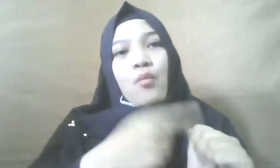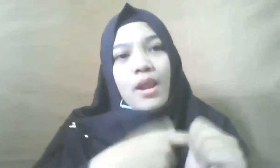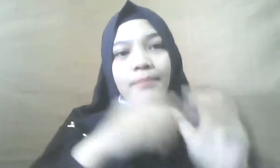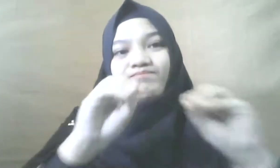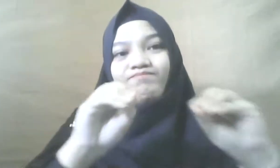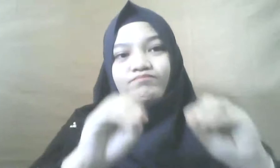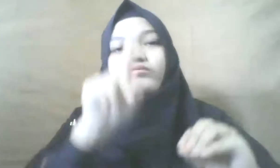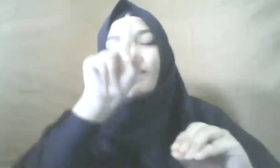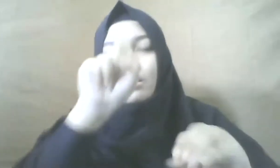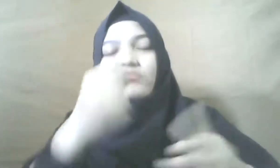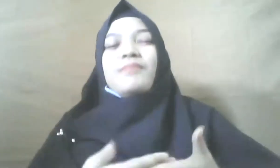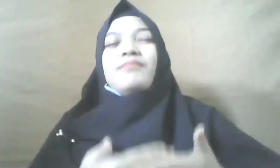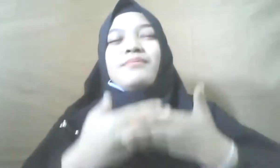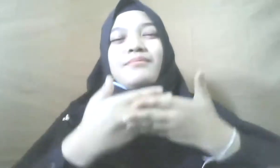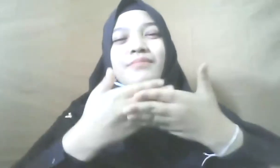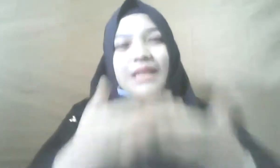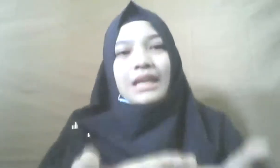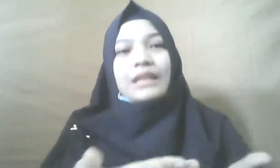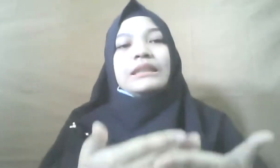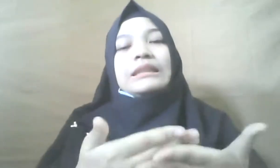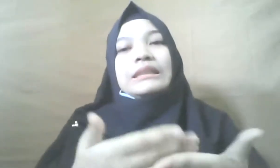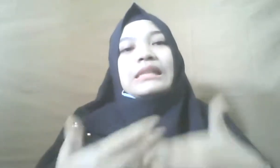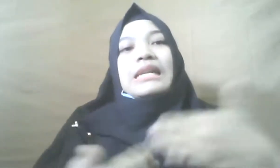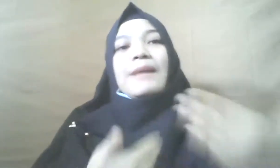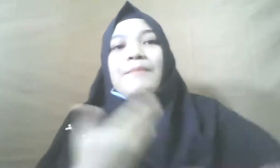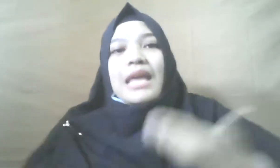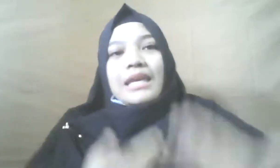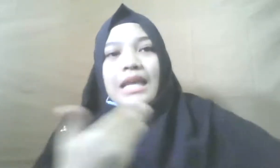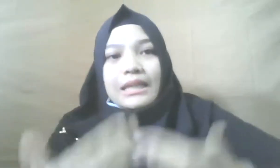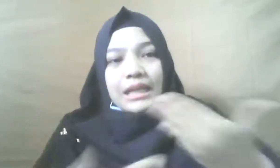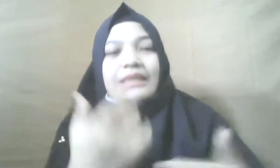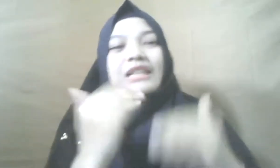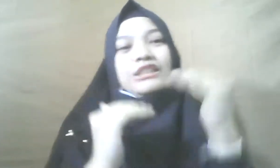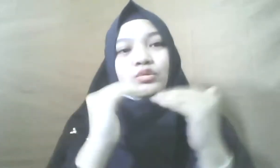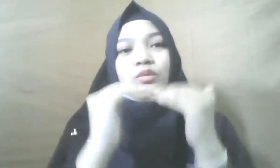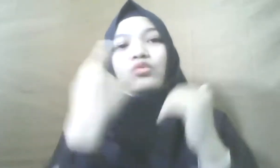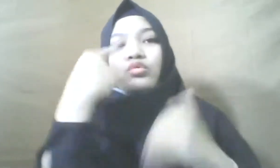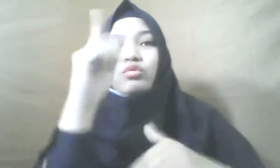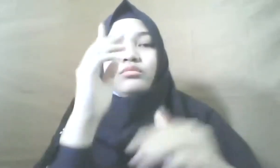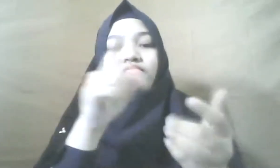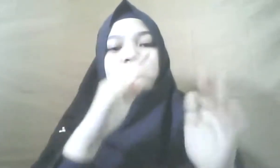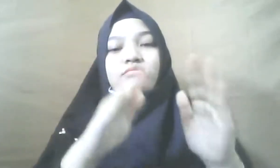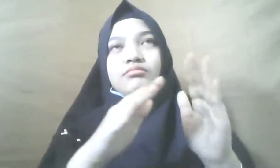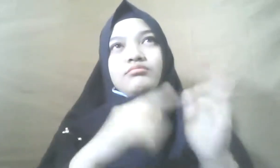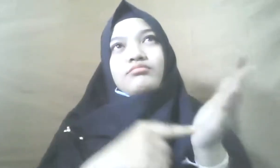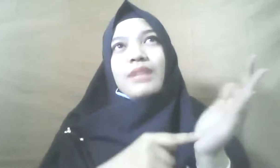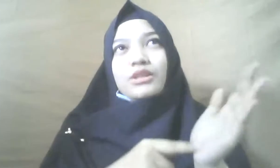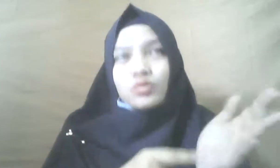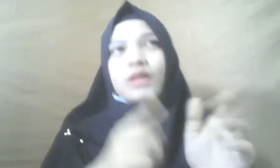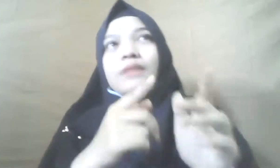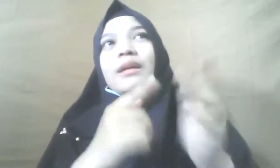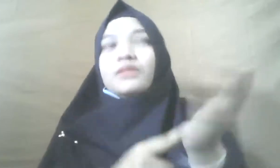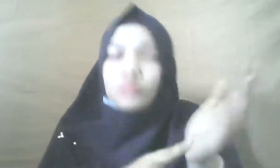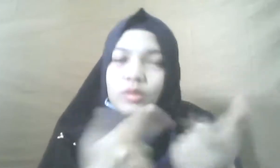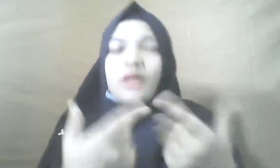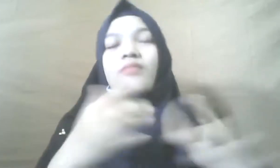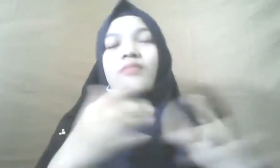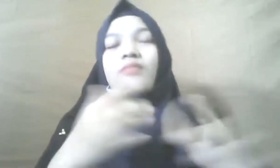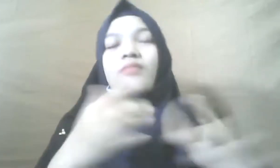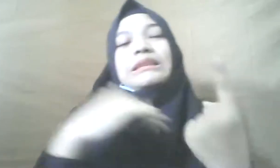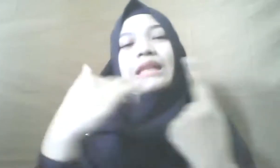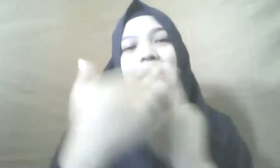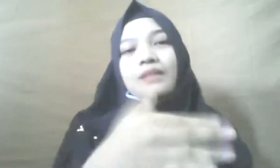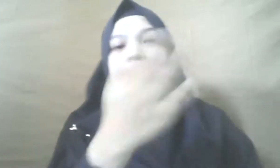reasonable accommodation for students with disabilities. And then the reasonable accommodation